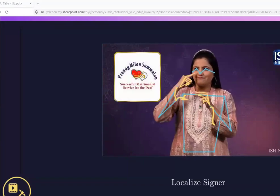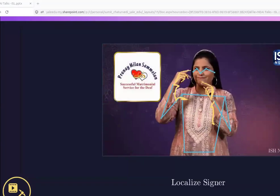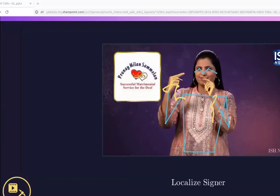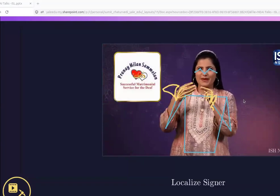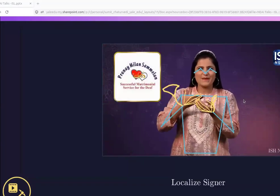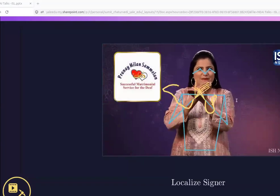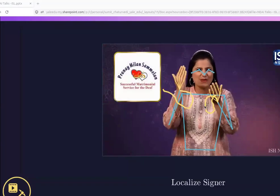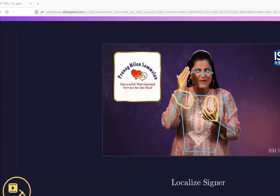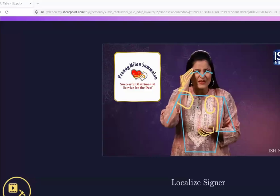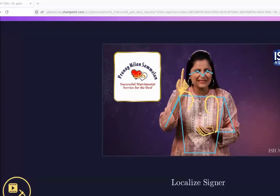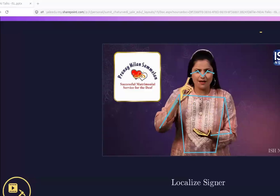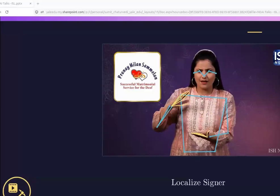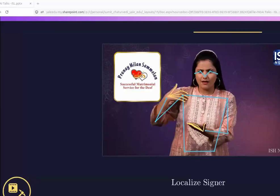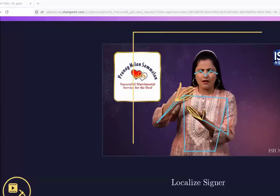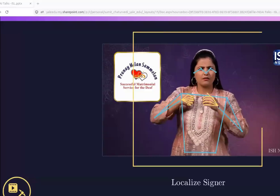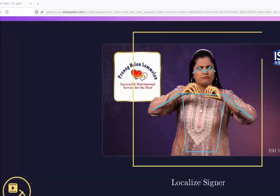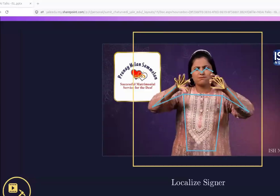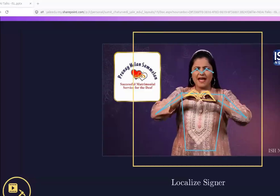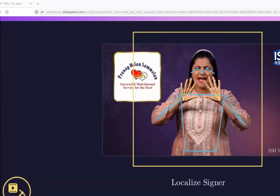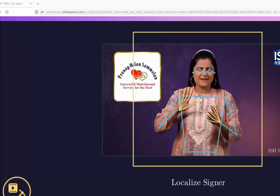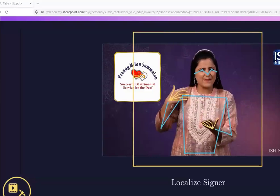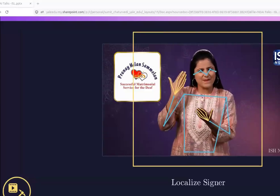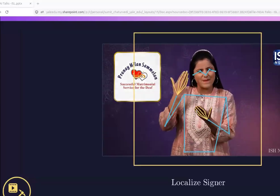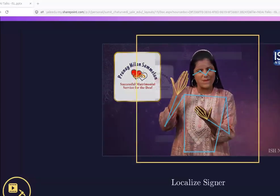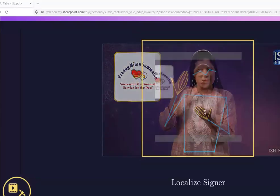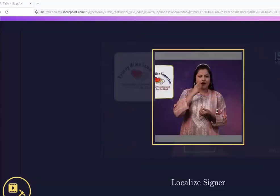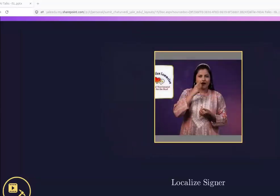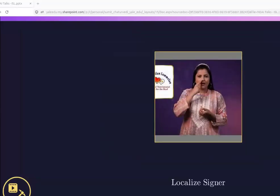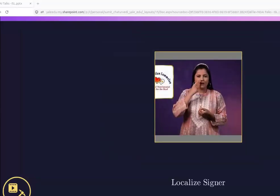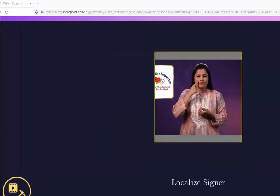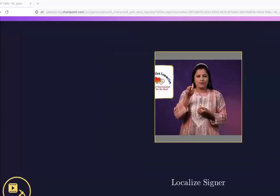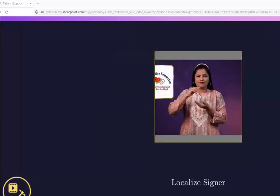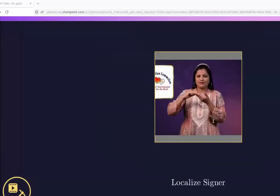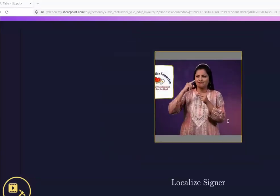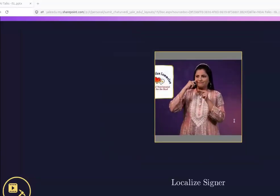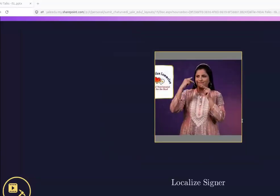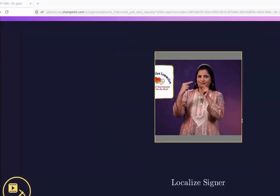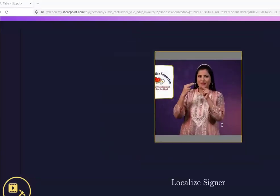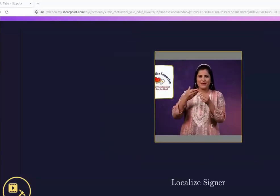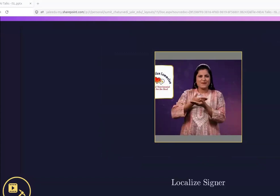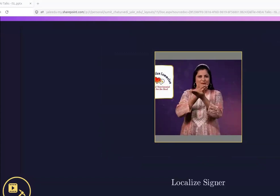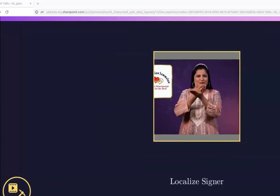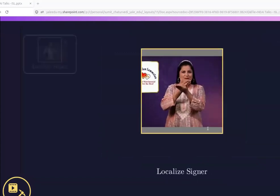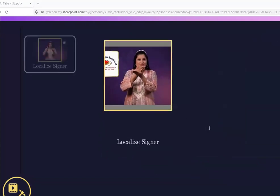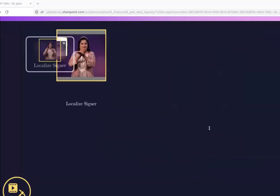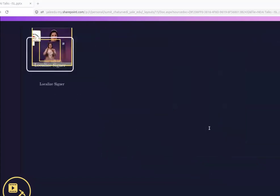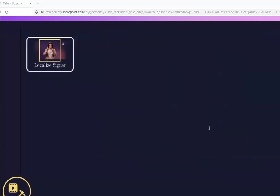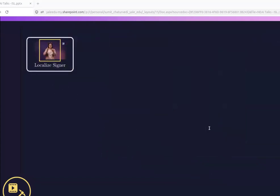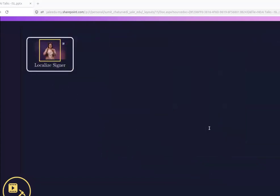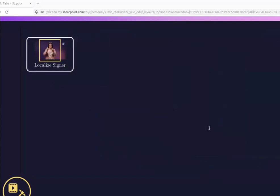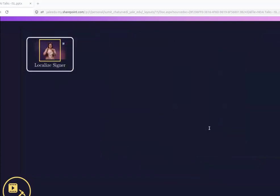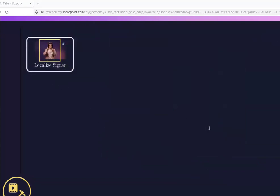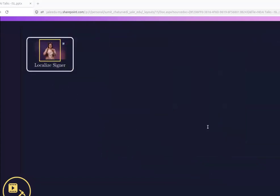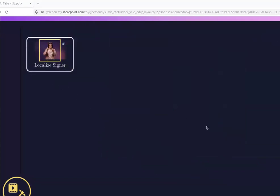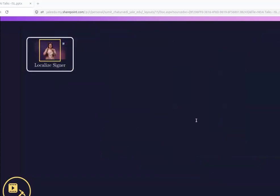than anything else on screen. So we run pose estimation. Sustained hand motion tells us where the signer is and we crop to